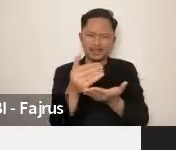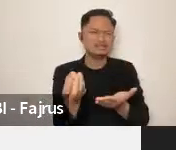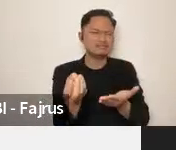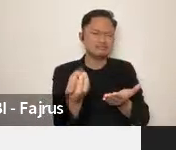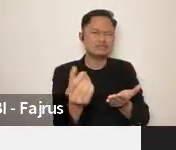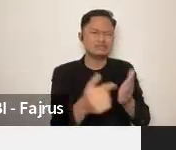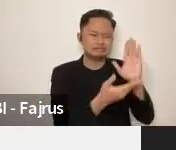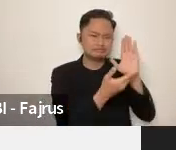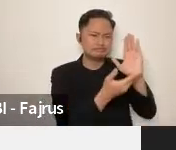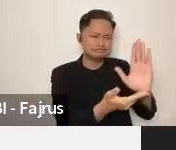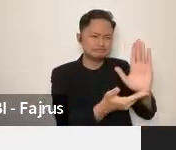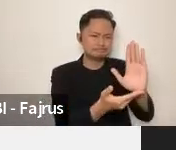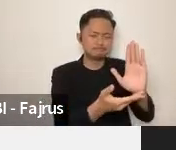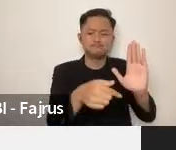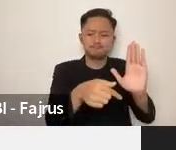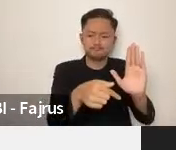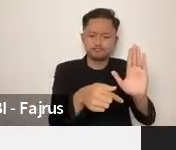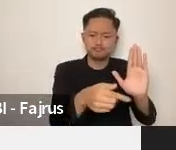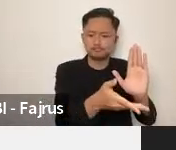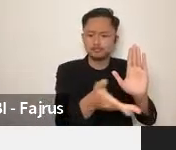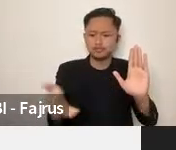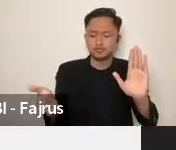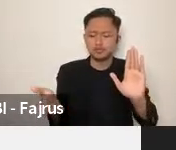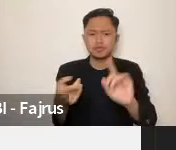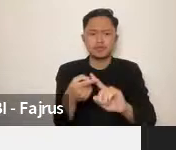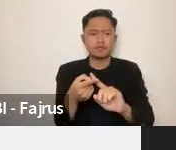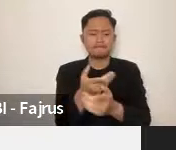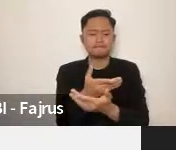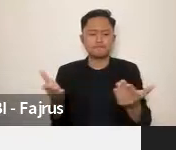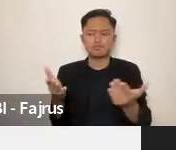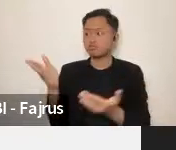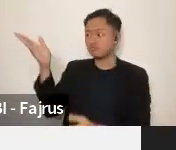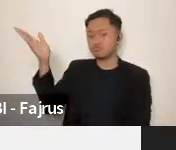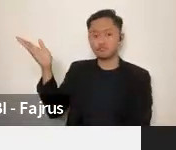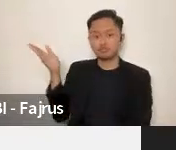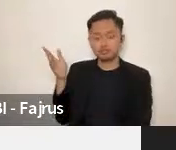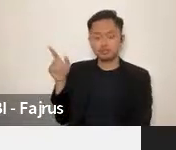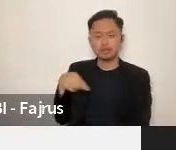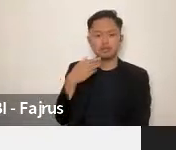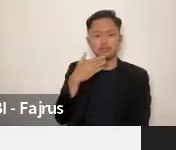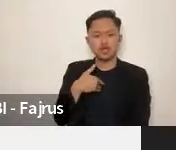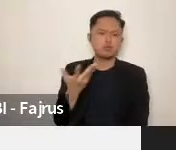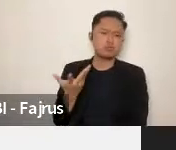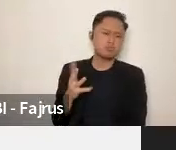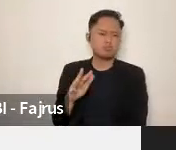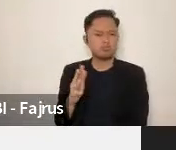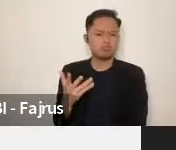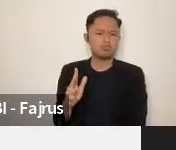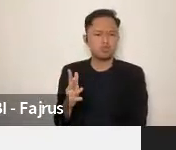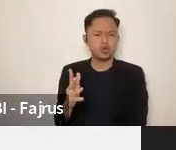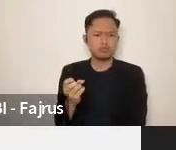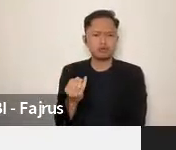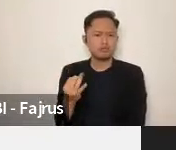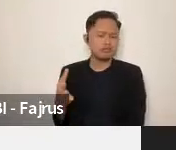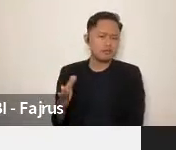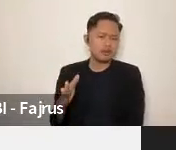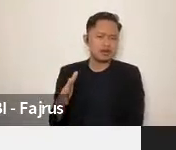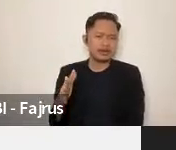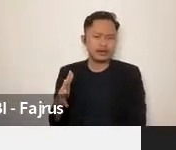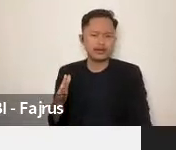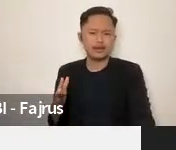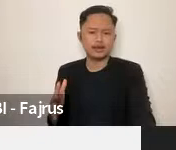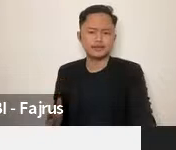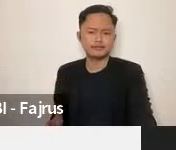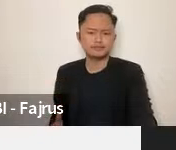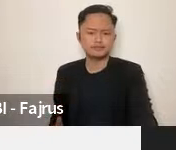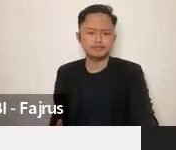we have a total of 106 incidents recorded over the course of 2022, over